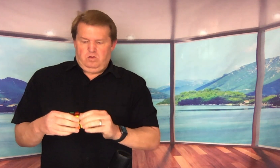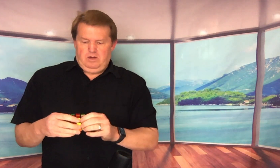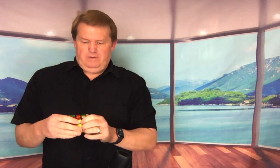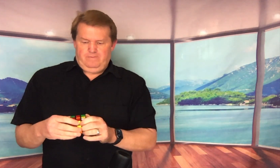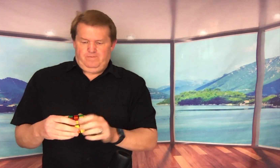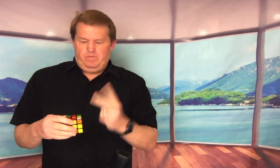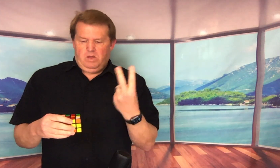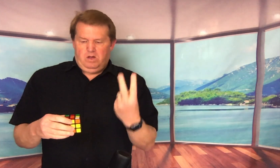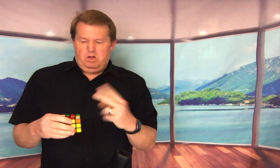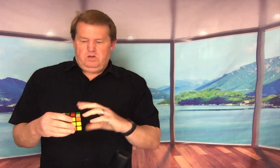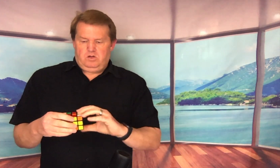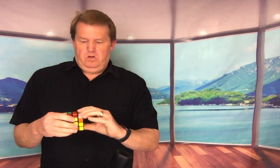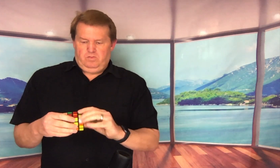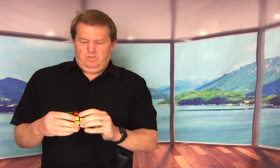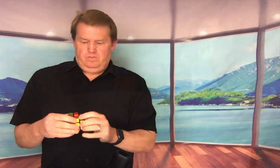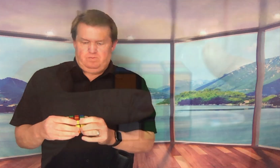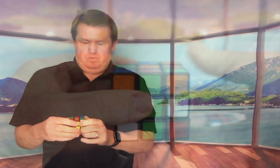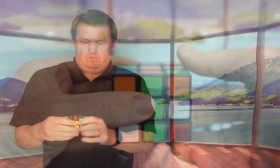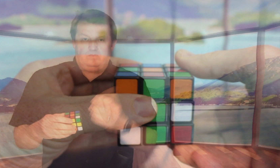1, 2.